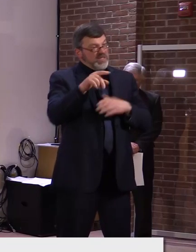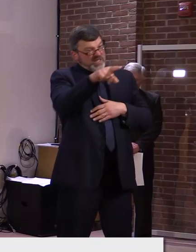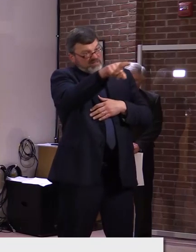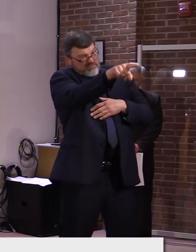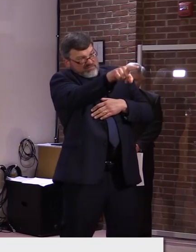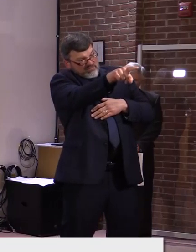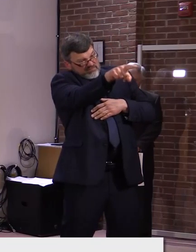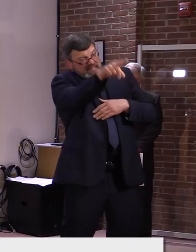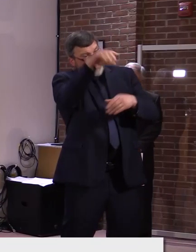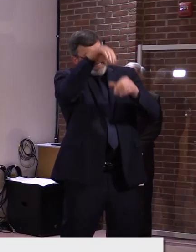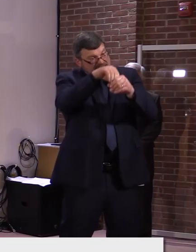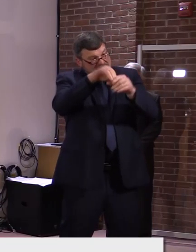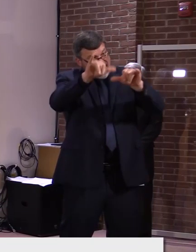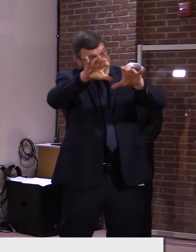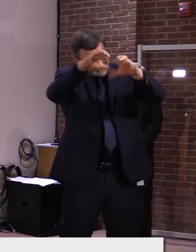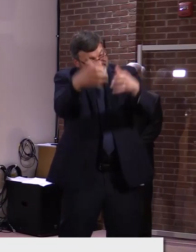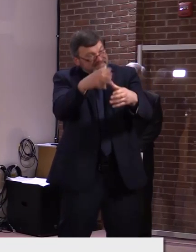line.